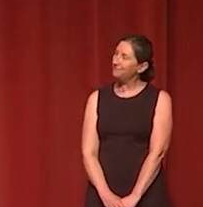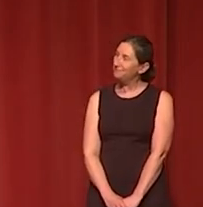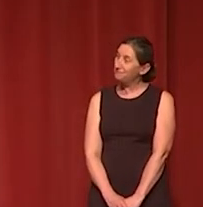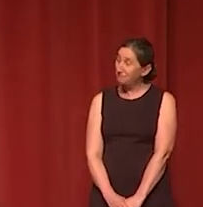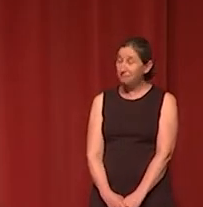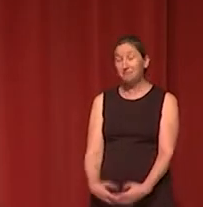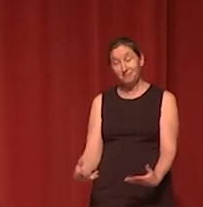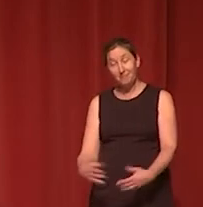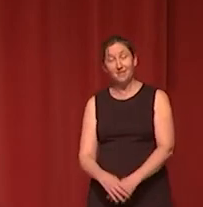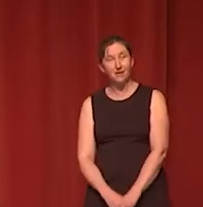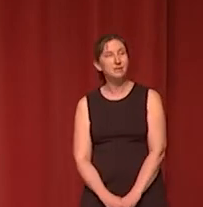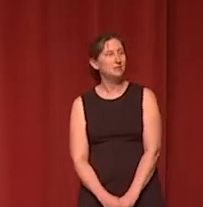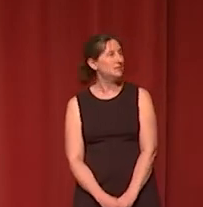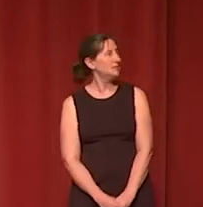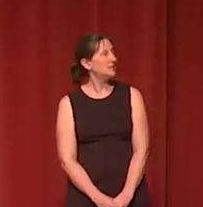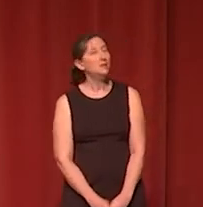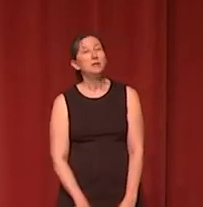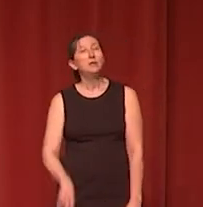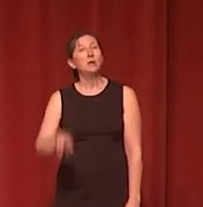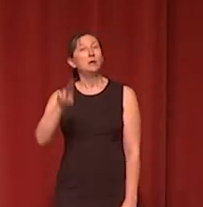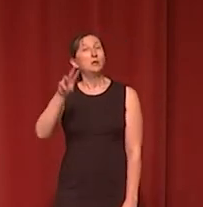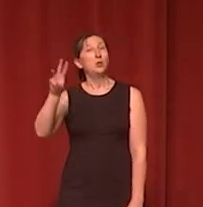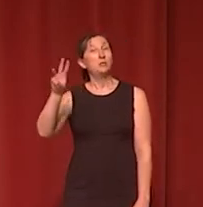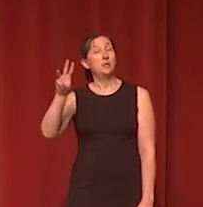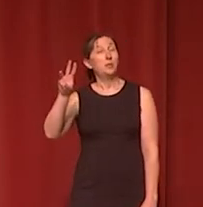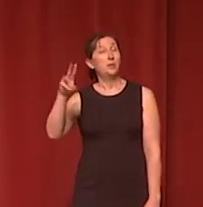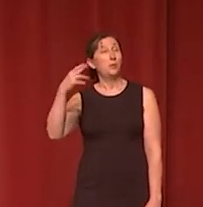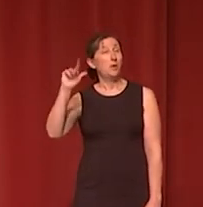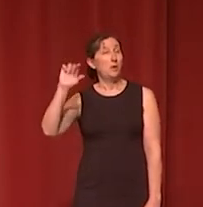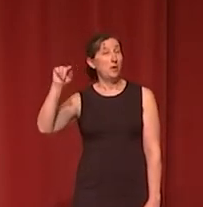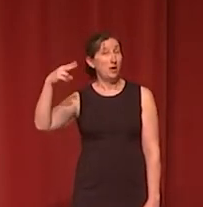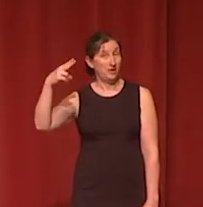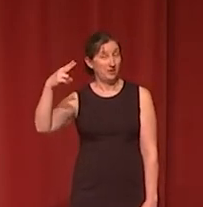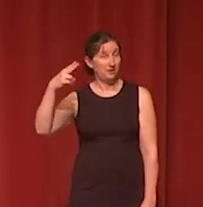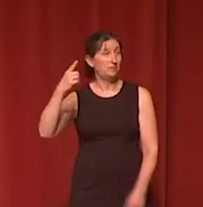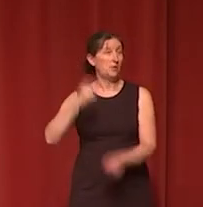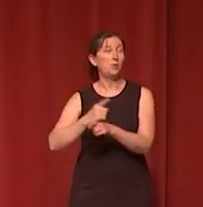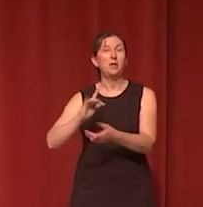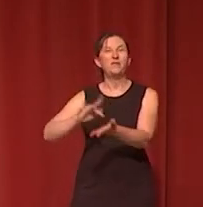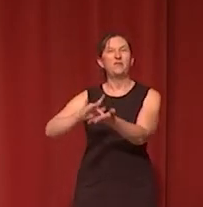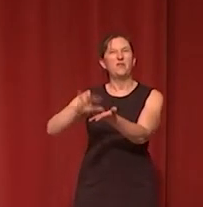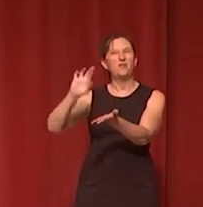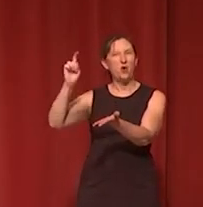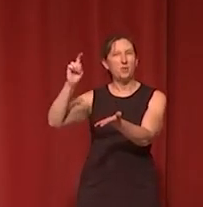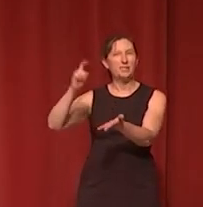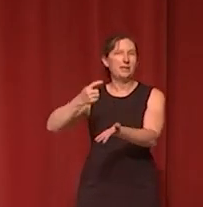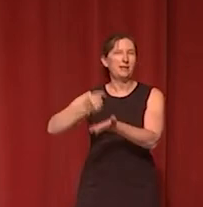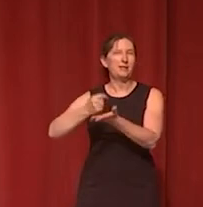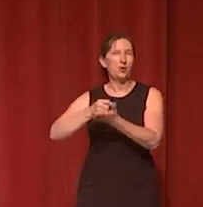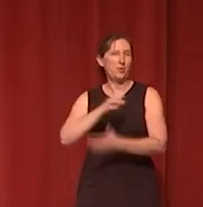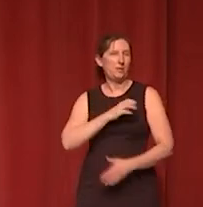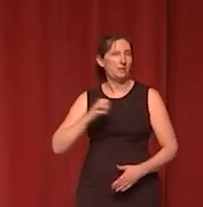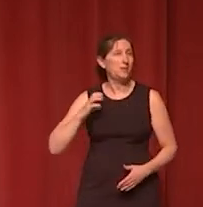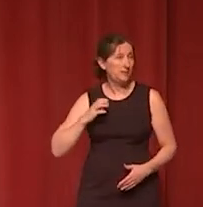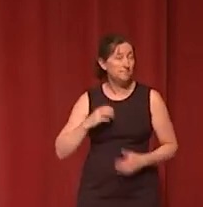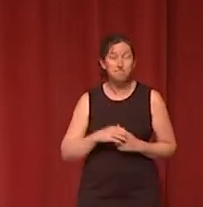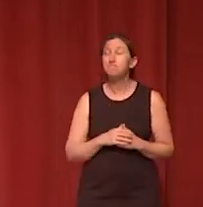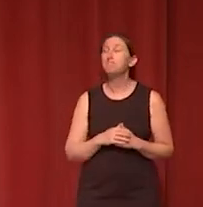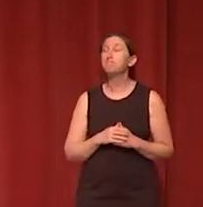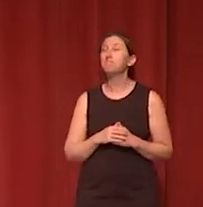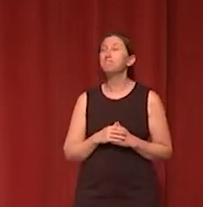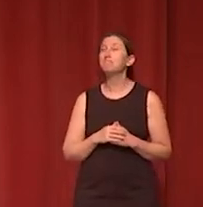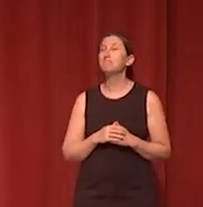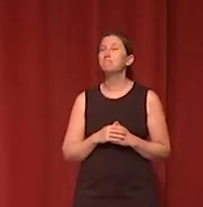Yeah. So at UW Health, we do have our Pharmacy and Therapeutics Committee. As part of that committee,